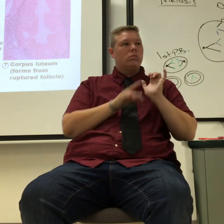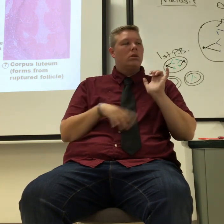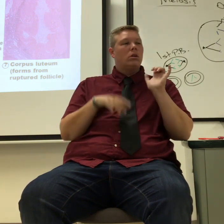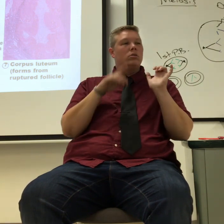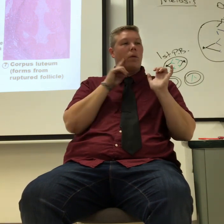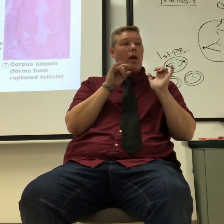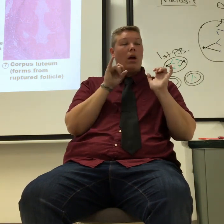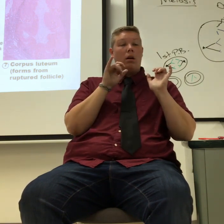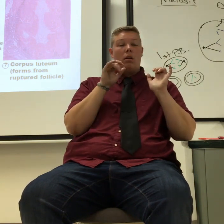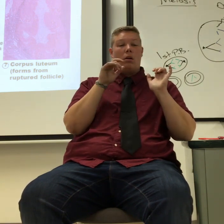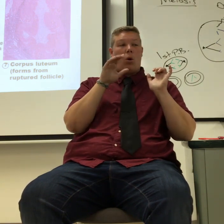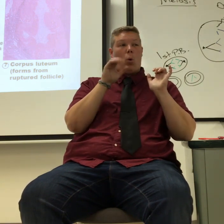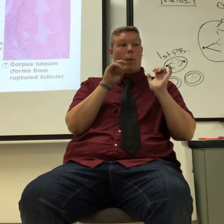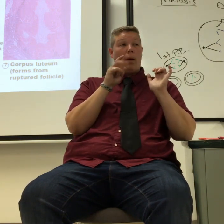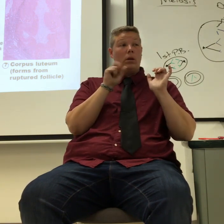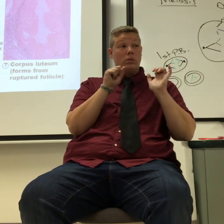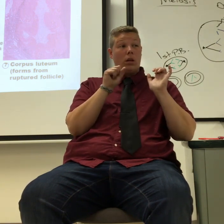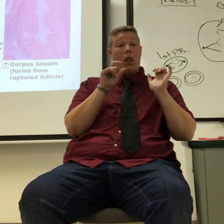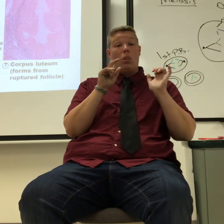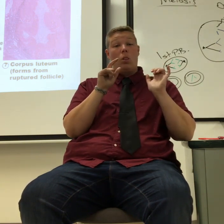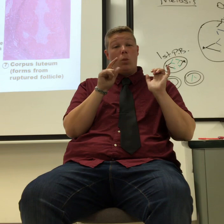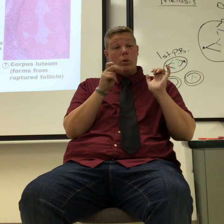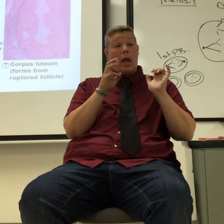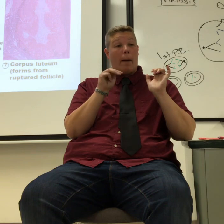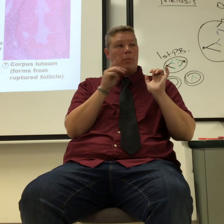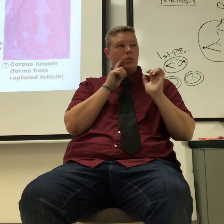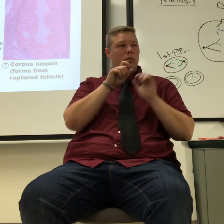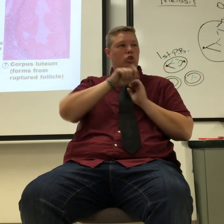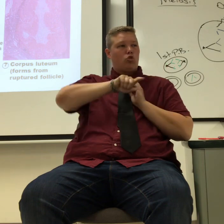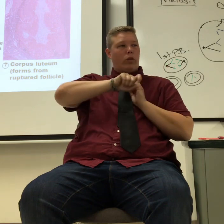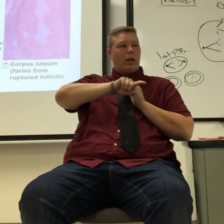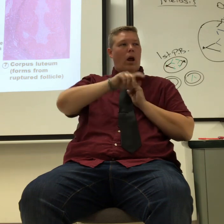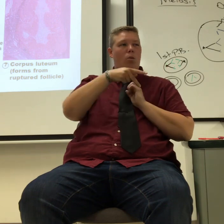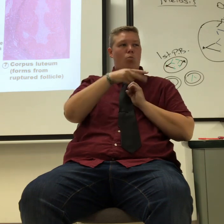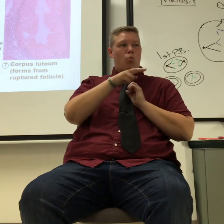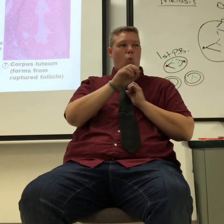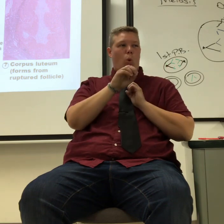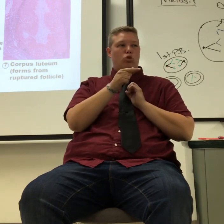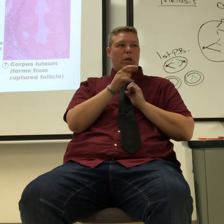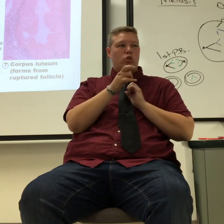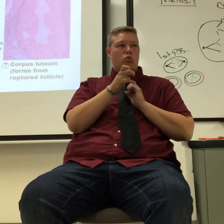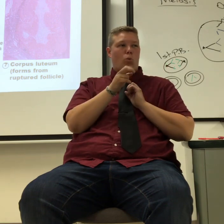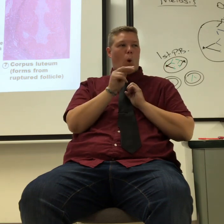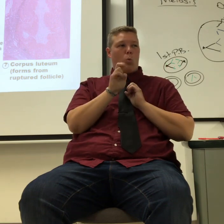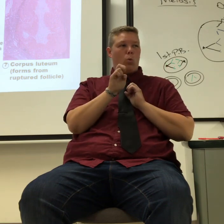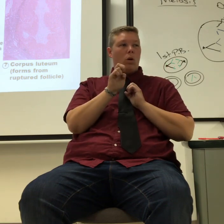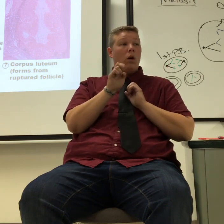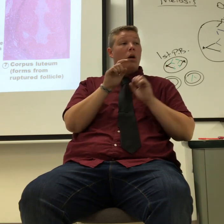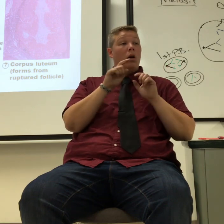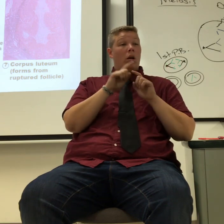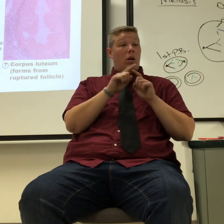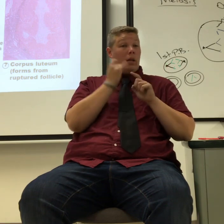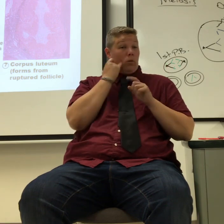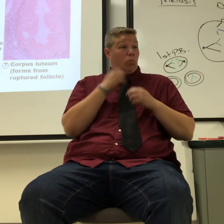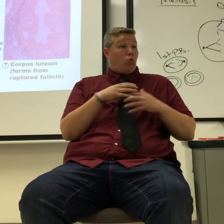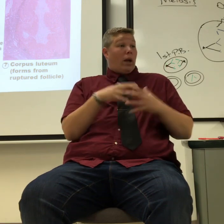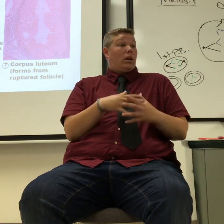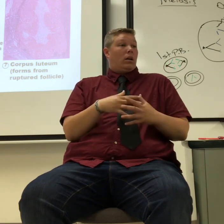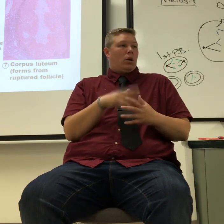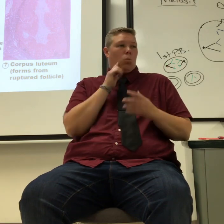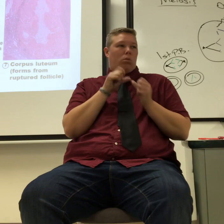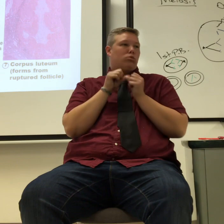luteum secreting progesterone, great. If you're pregnant, it'll persist. However, let's go through option